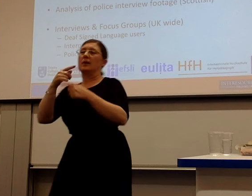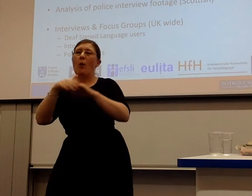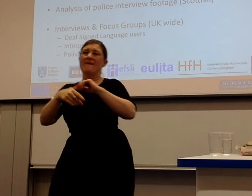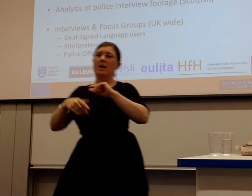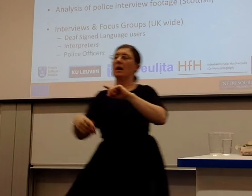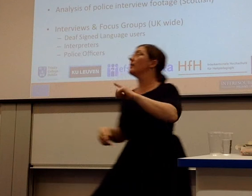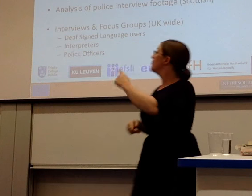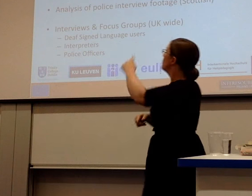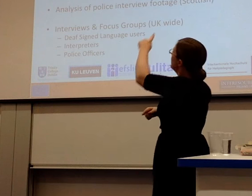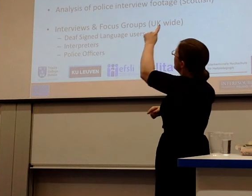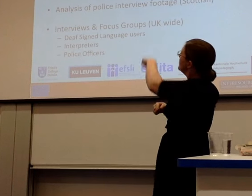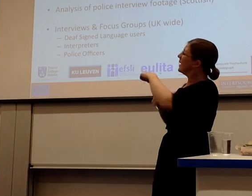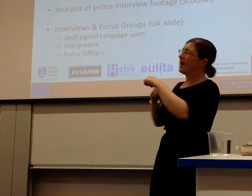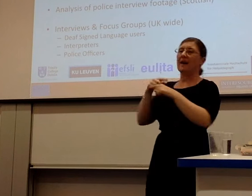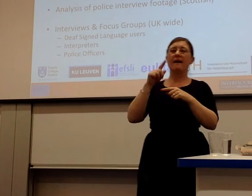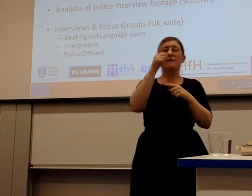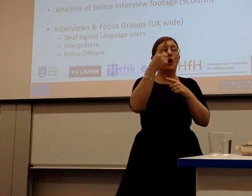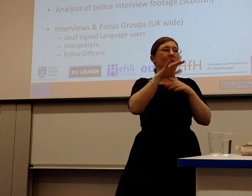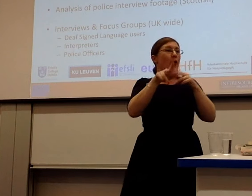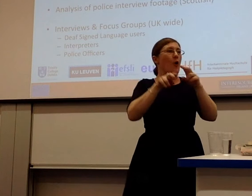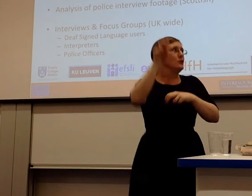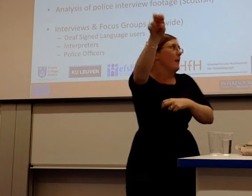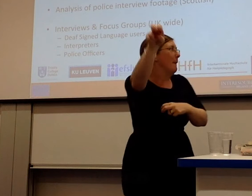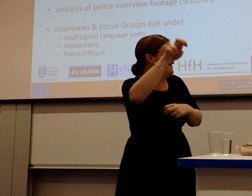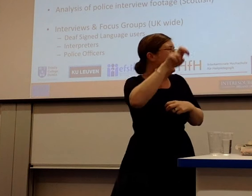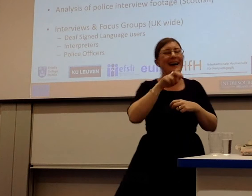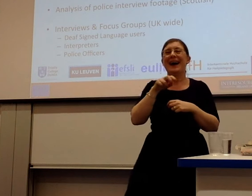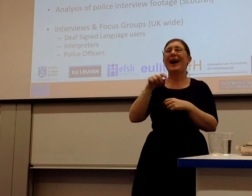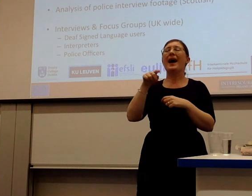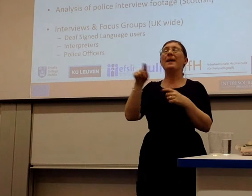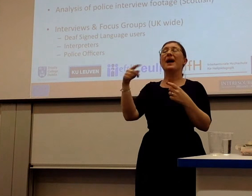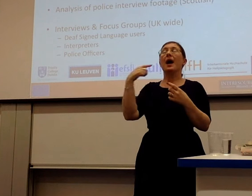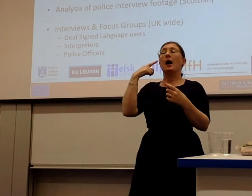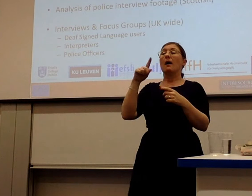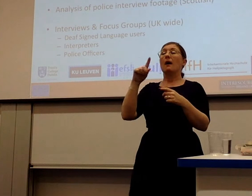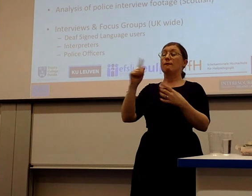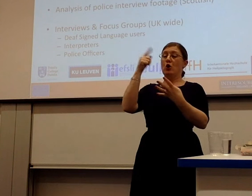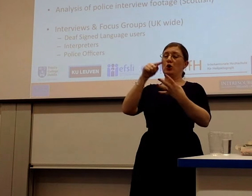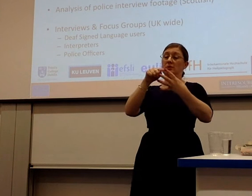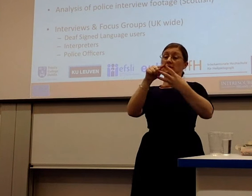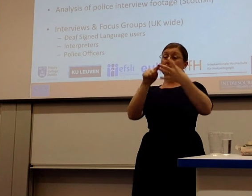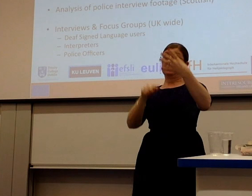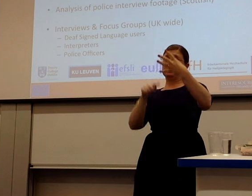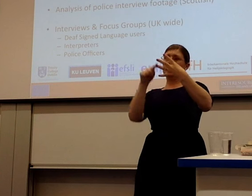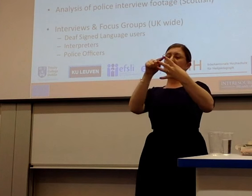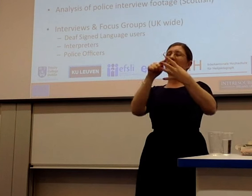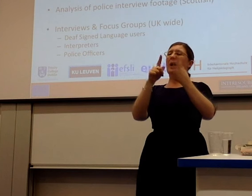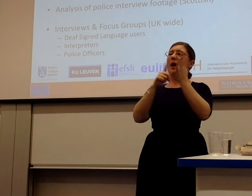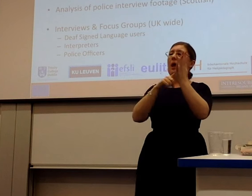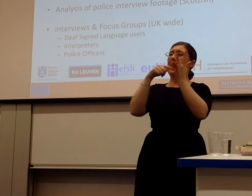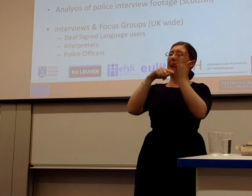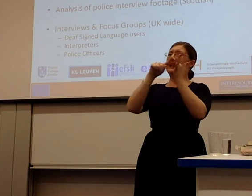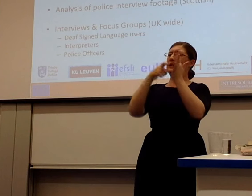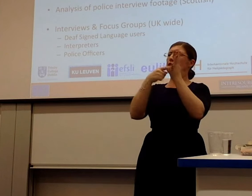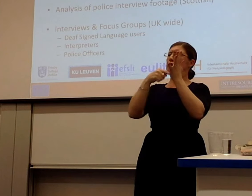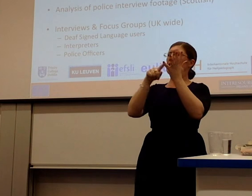I'll just tell you a little bit about our literature review, just before we jump on. So the first stage